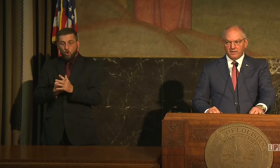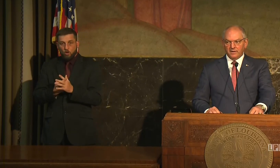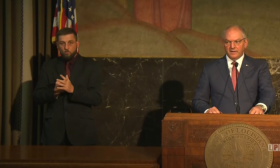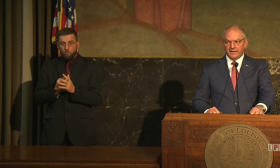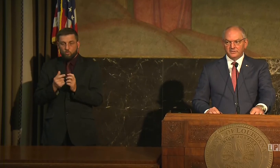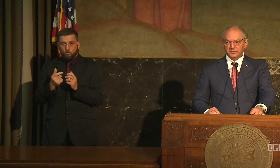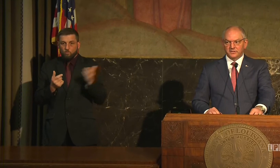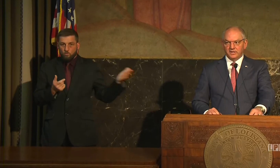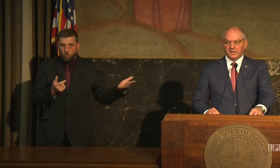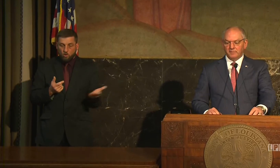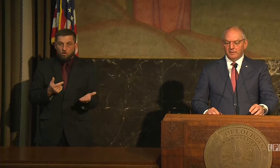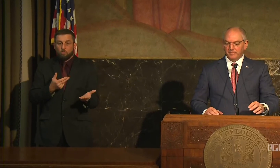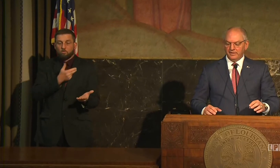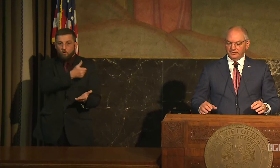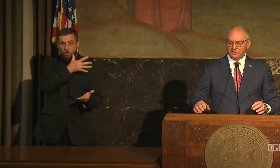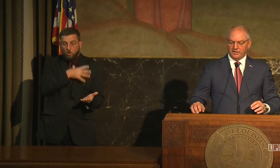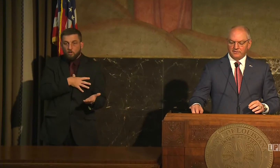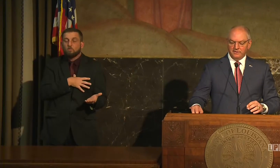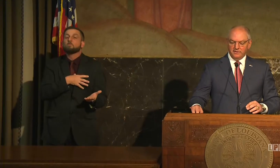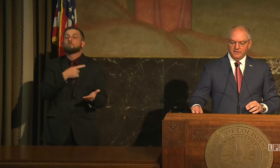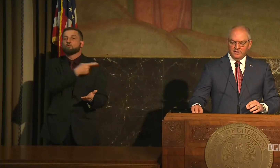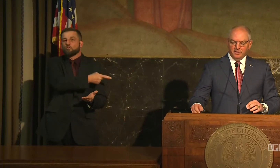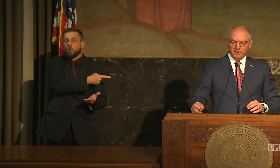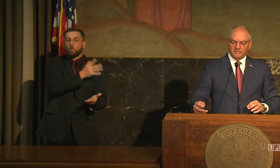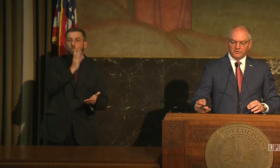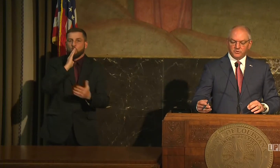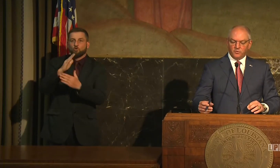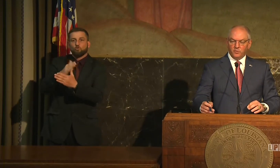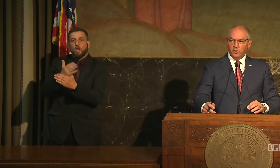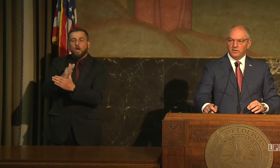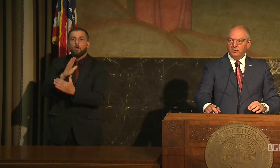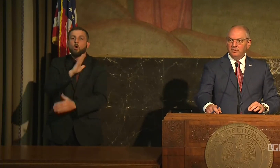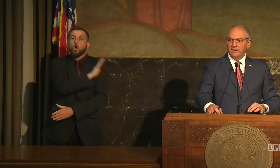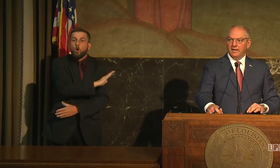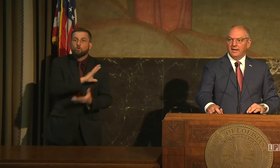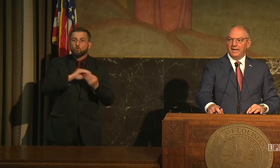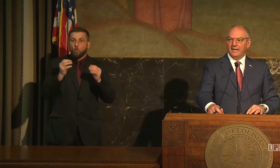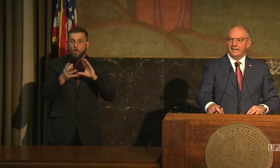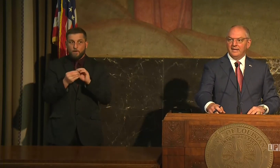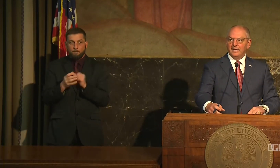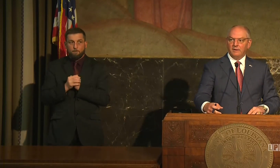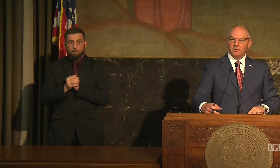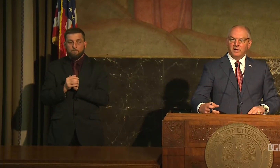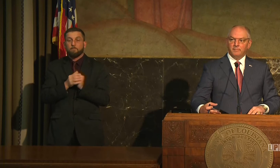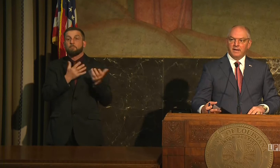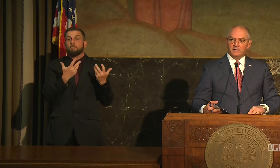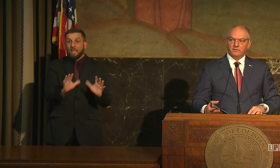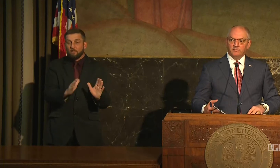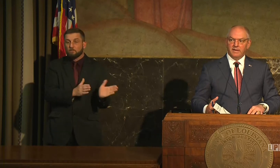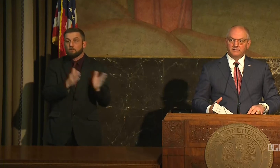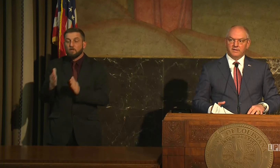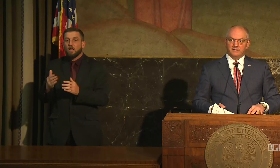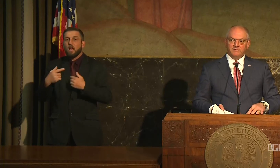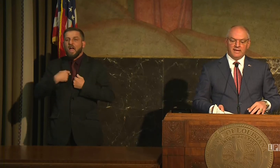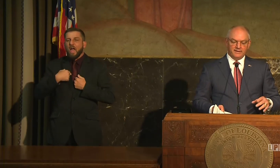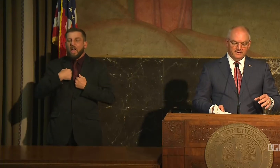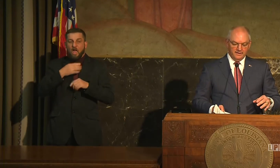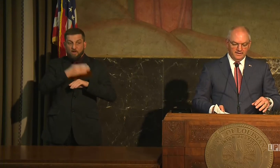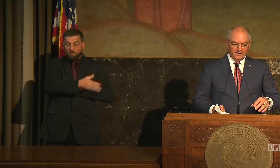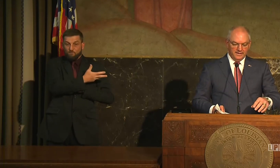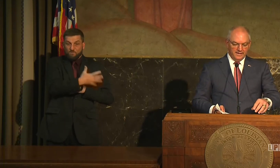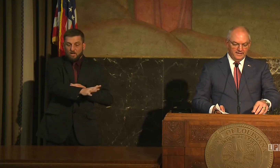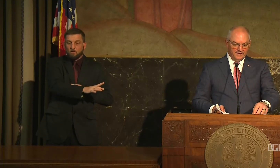her, and she's going to come up and share a bit of her story with you, and then I will come back on the backside of